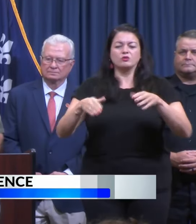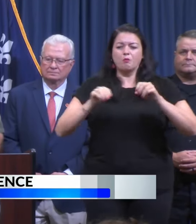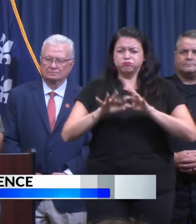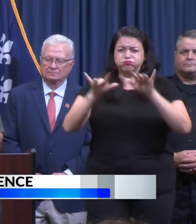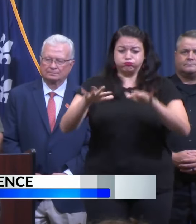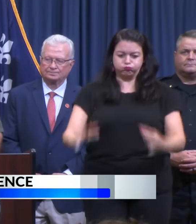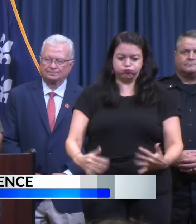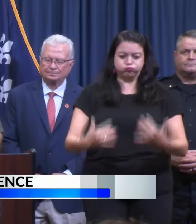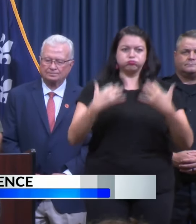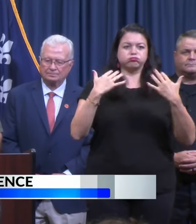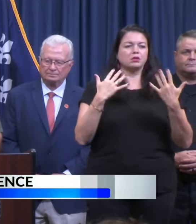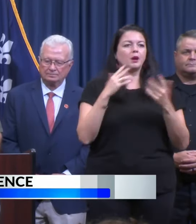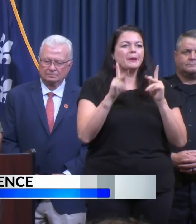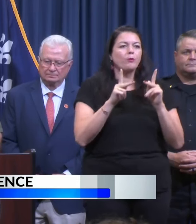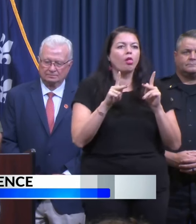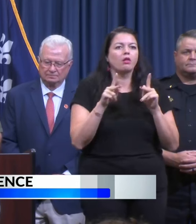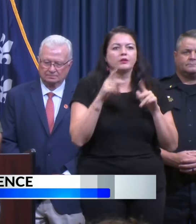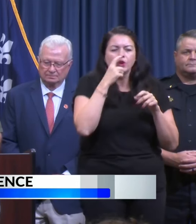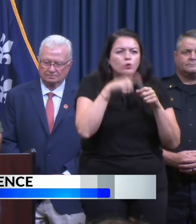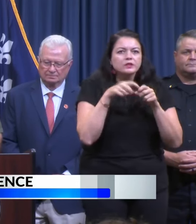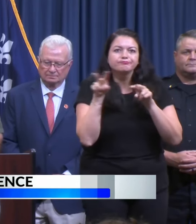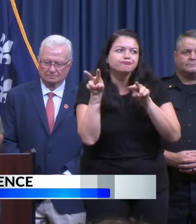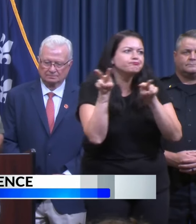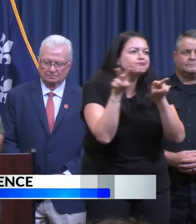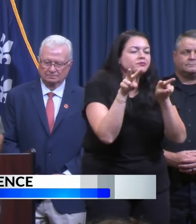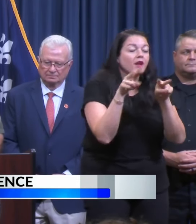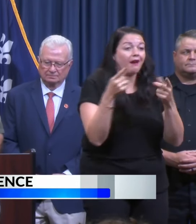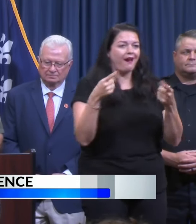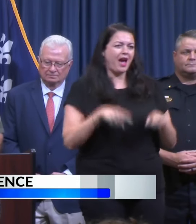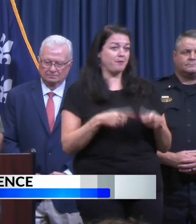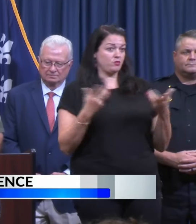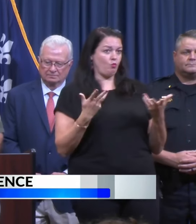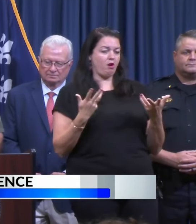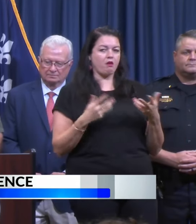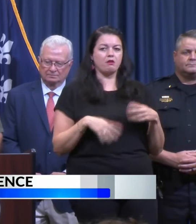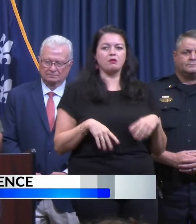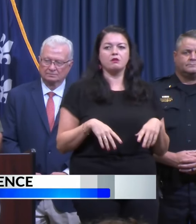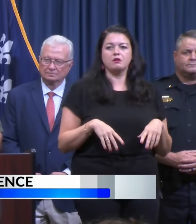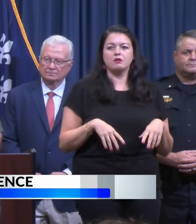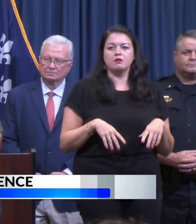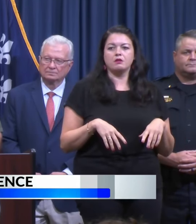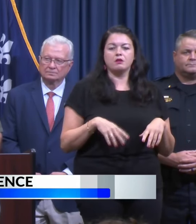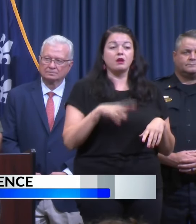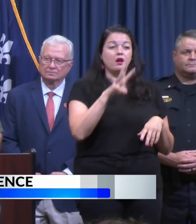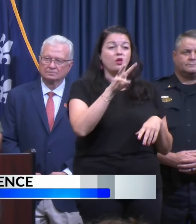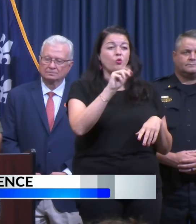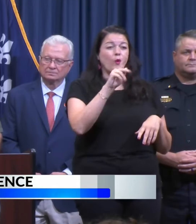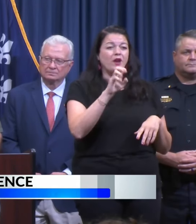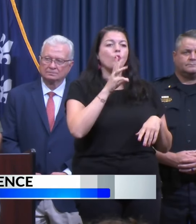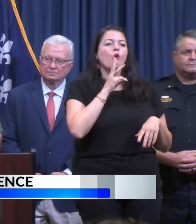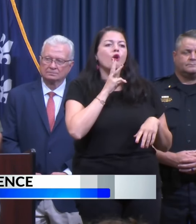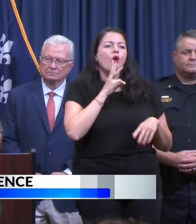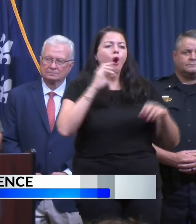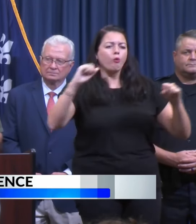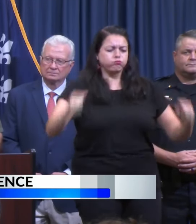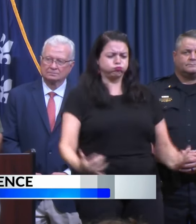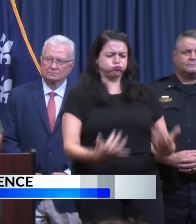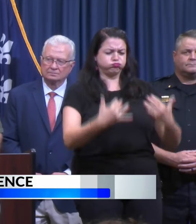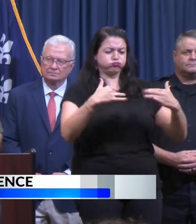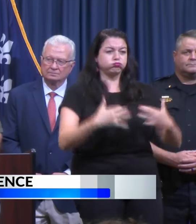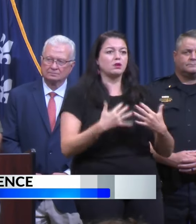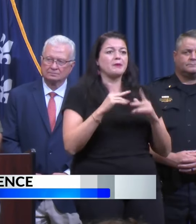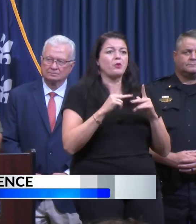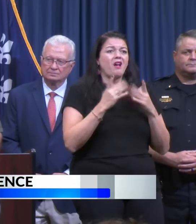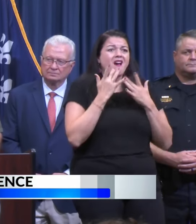event. People drive to look, and one of two things happens. They either cause wakes to go into people's houses, who may be